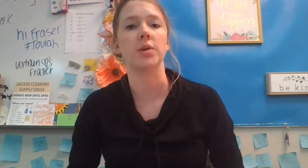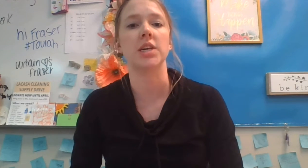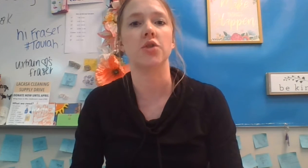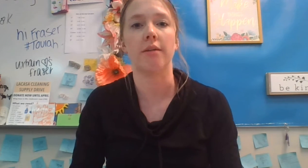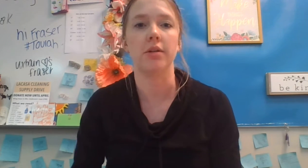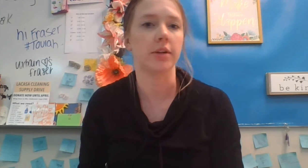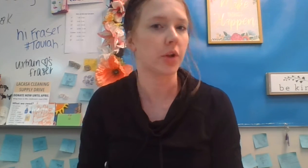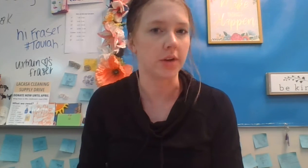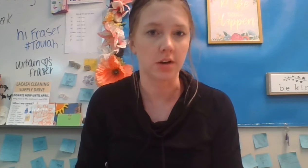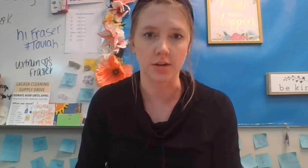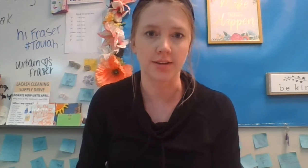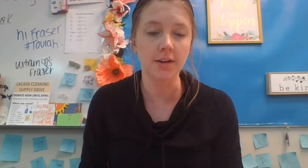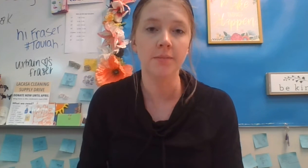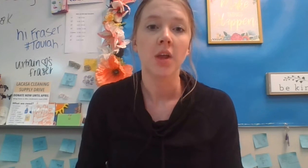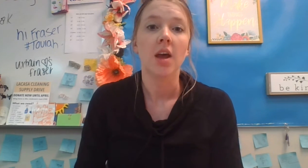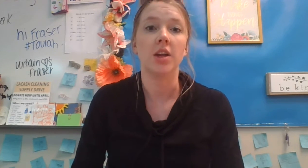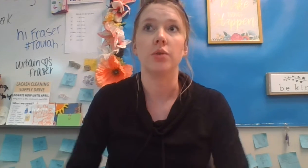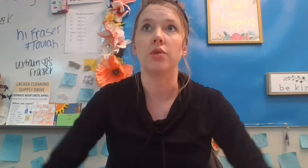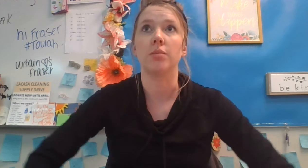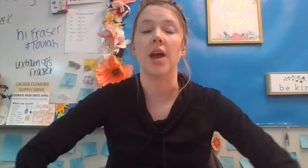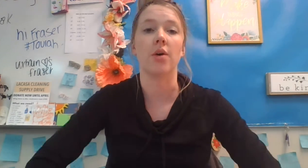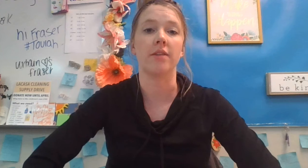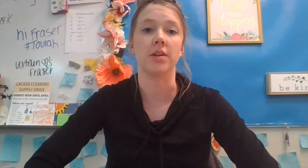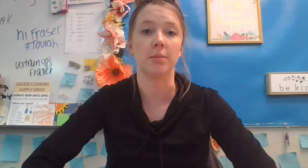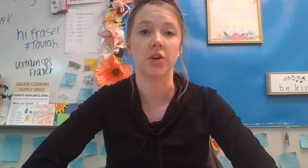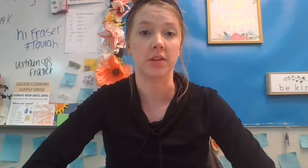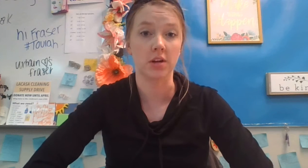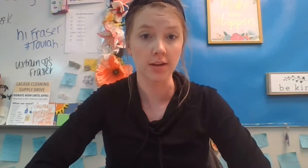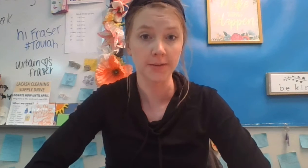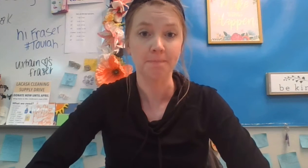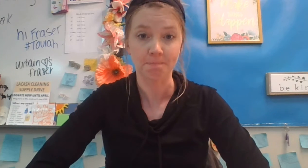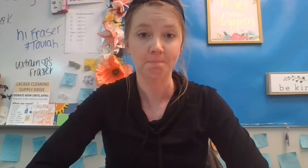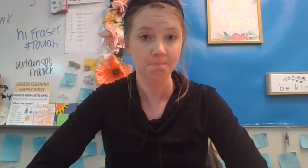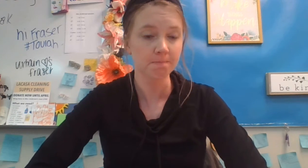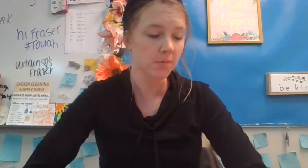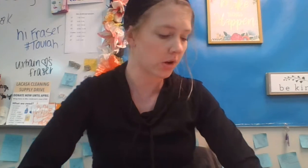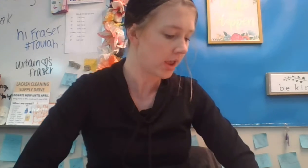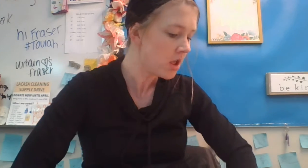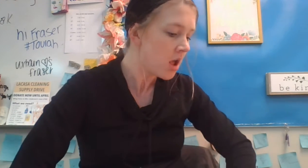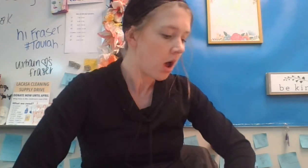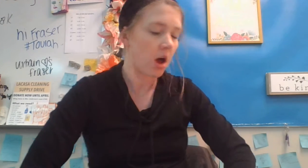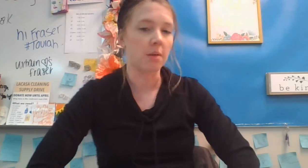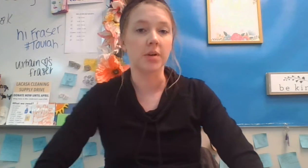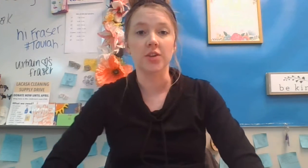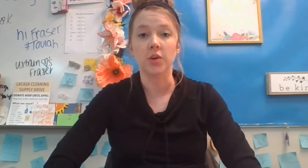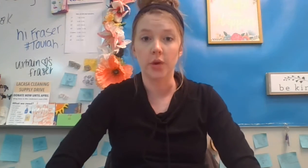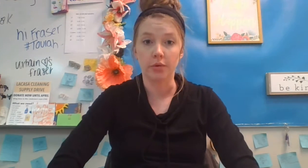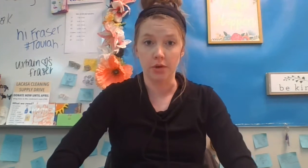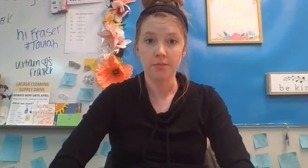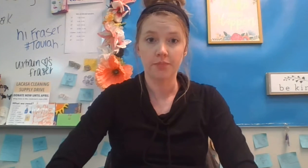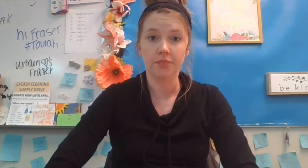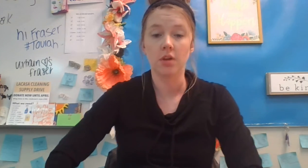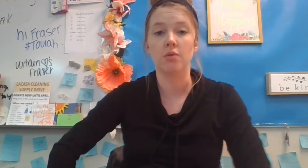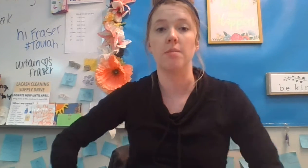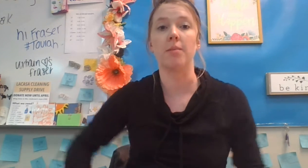did travel and clothing and all that stuff, and you told me how much everything cost. Okay, but just a quick review. Remember,